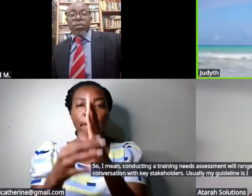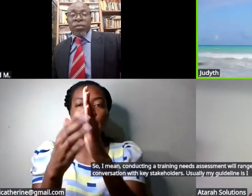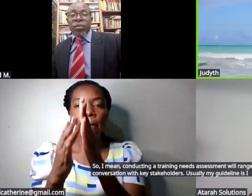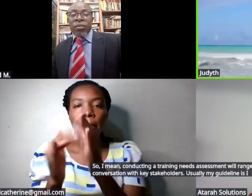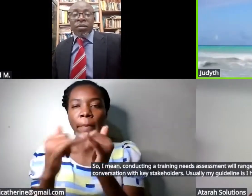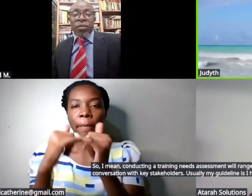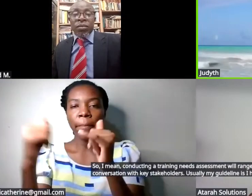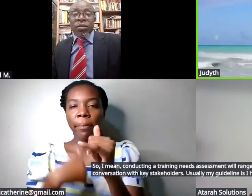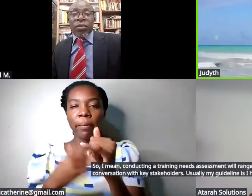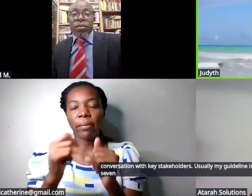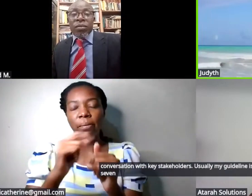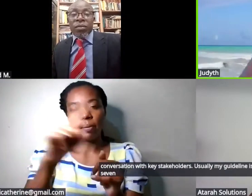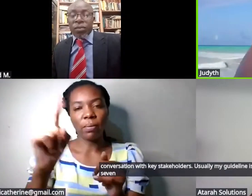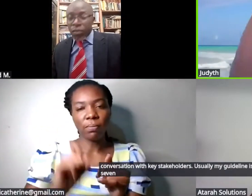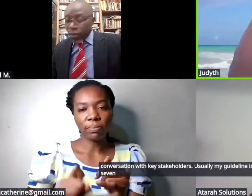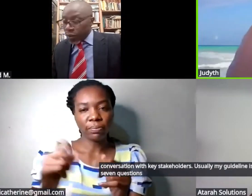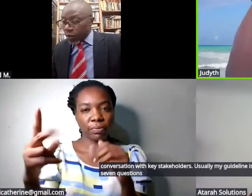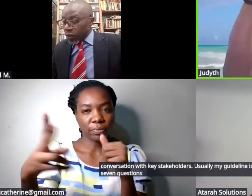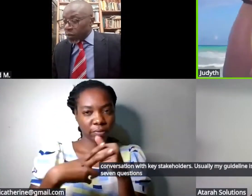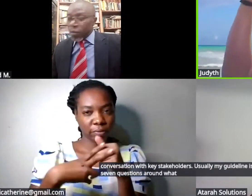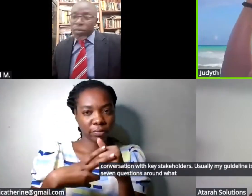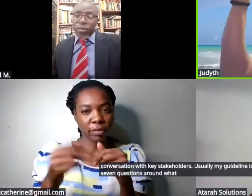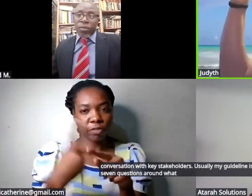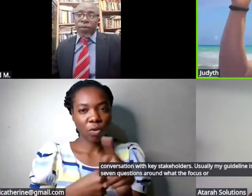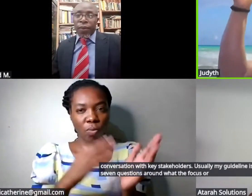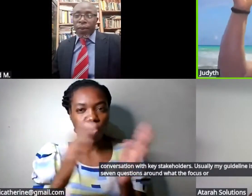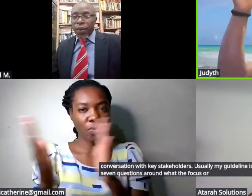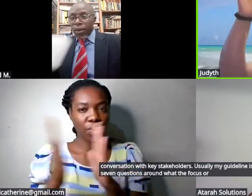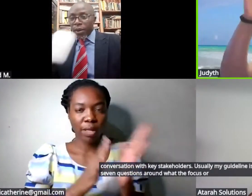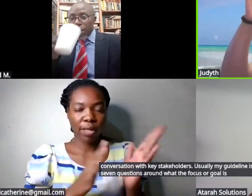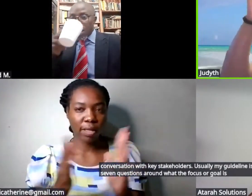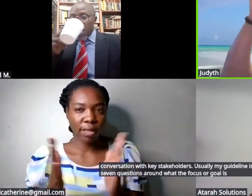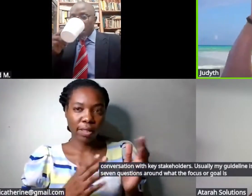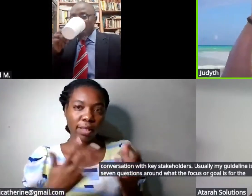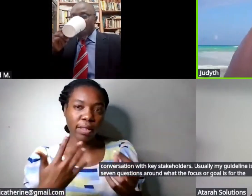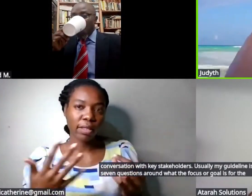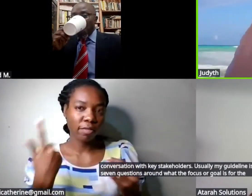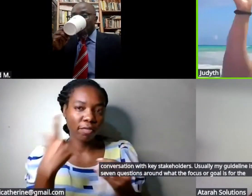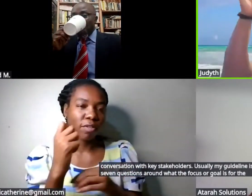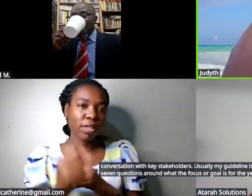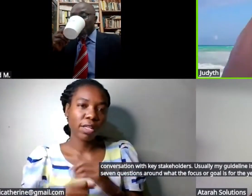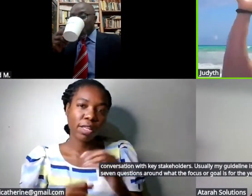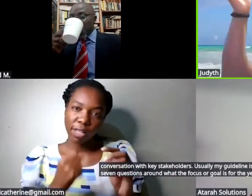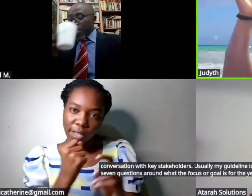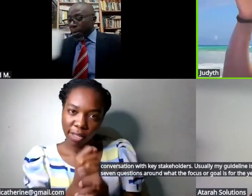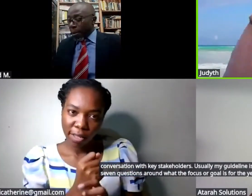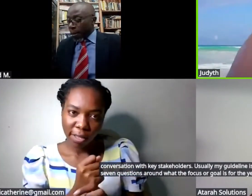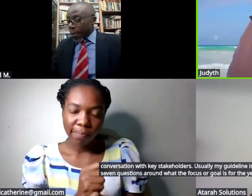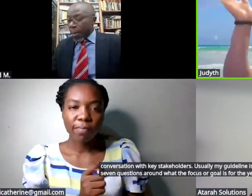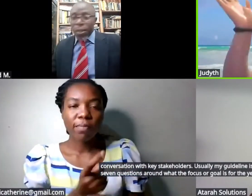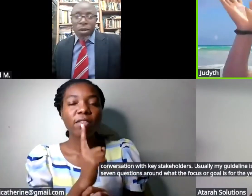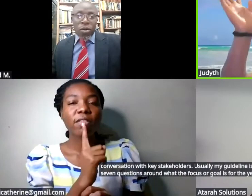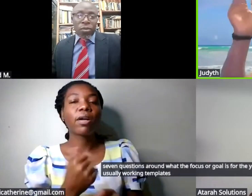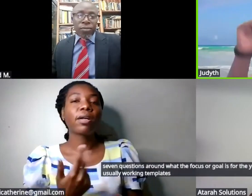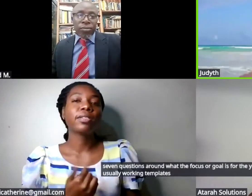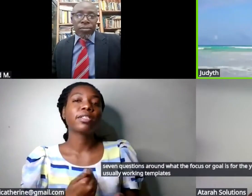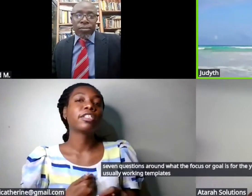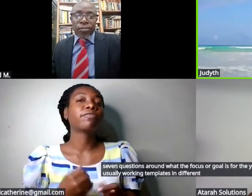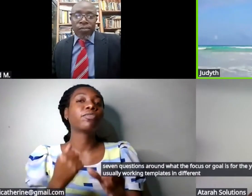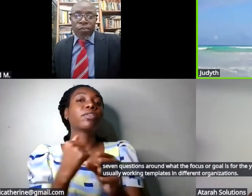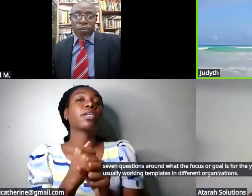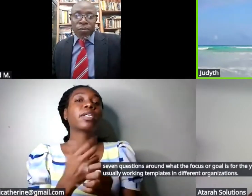7 questions around what the focus or goal is for the year. So they're usually working templates in different